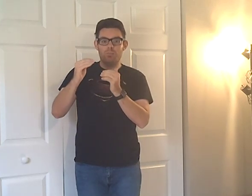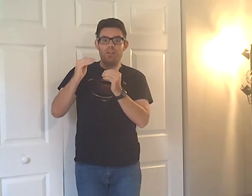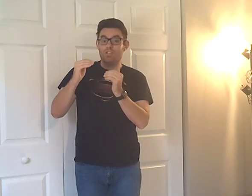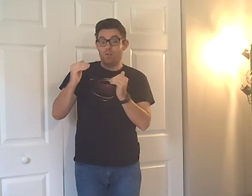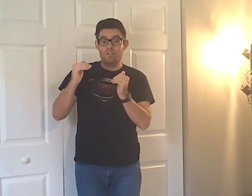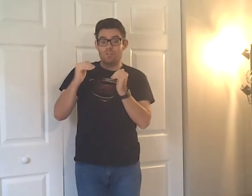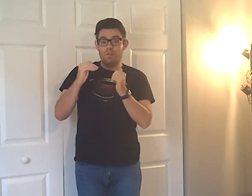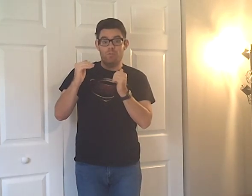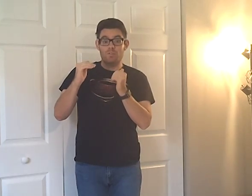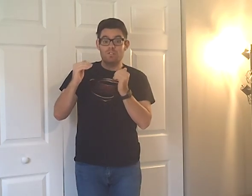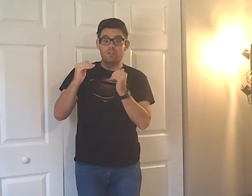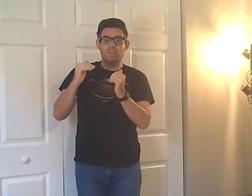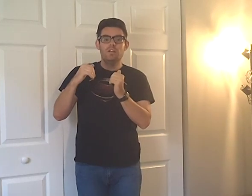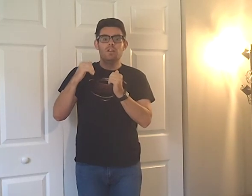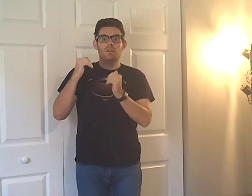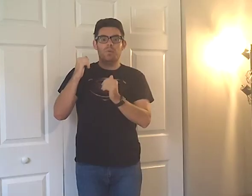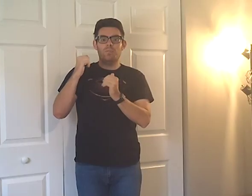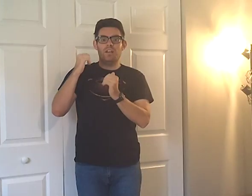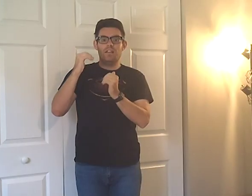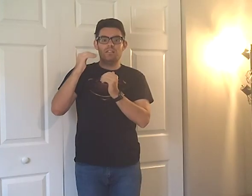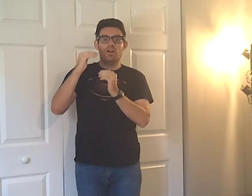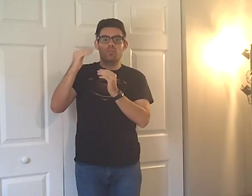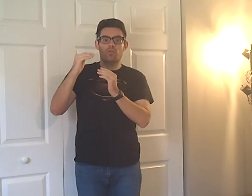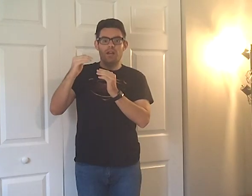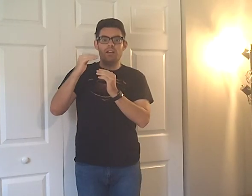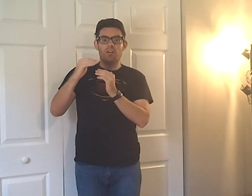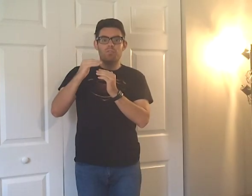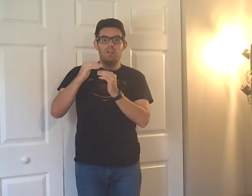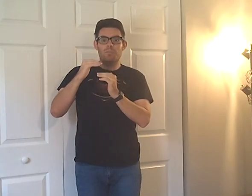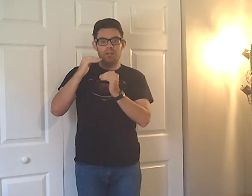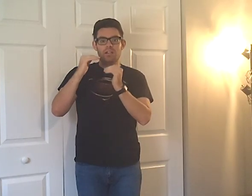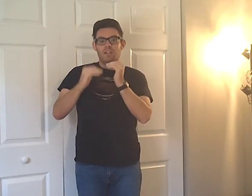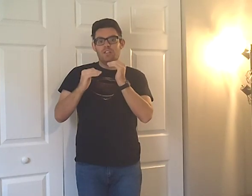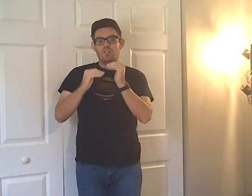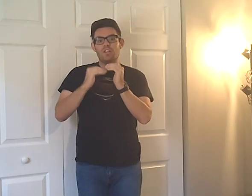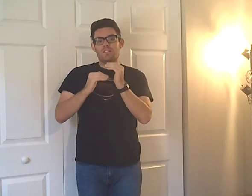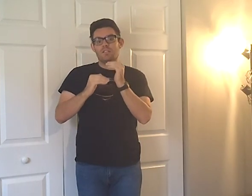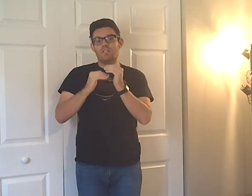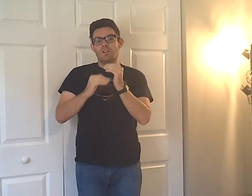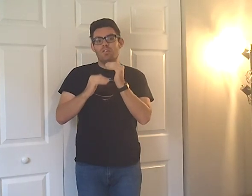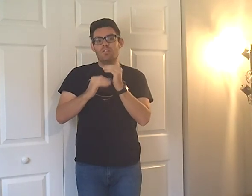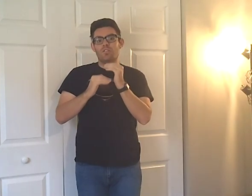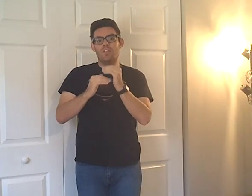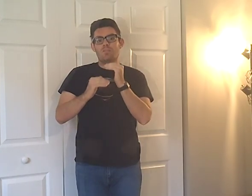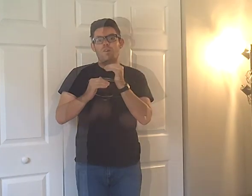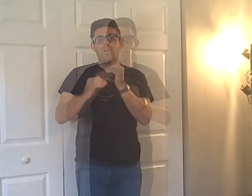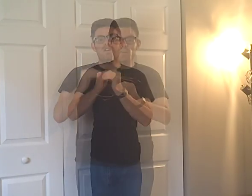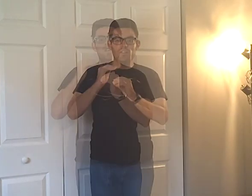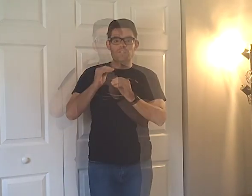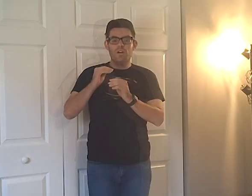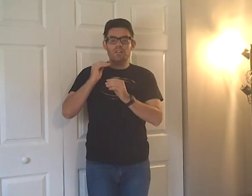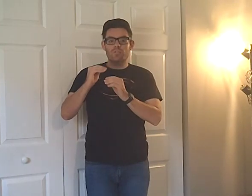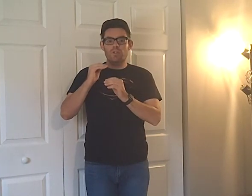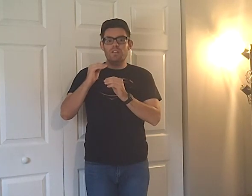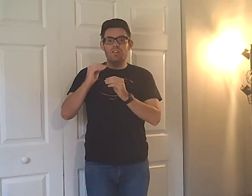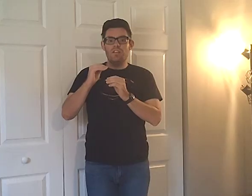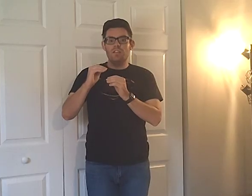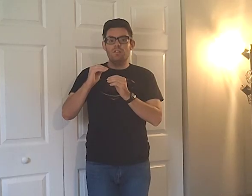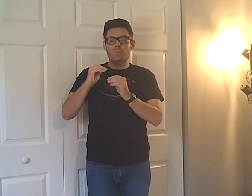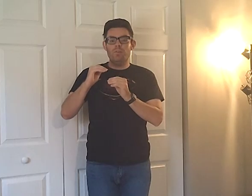Blake Shelton, so I mean, of course it's good. But I mean, it's not great, I don't think, but it's good. It sets the tone. It's a good theme song. But the song that's really the key in this movie,